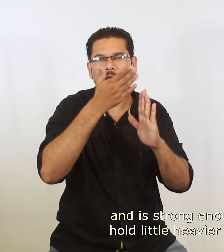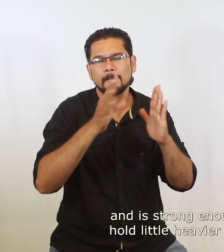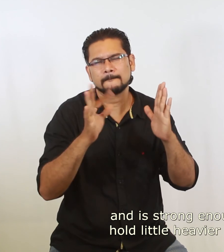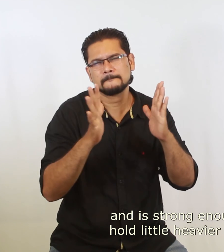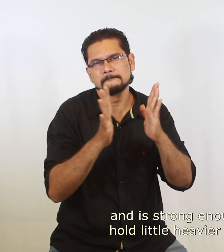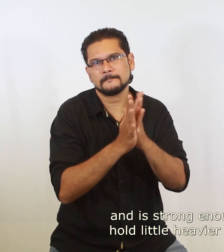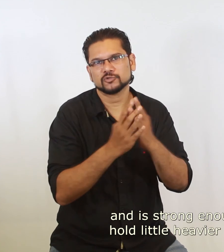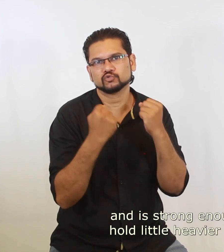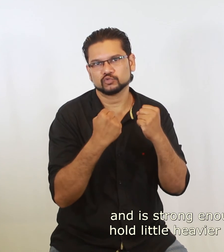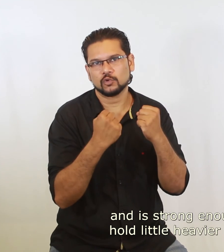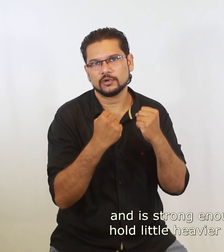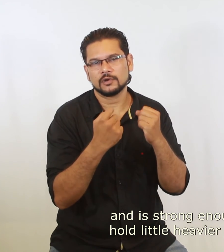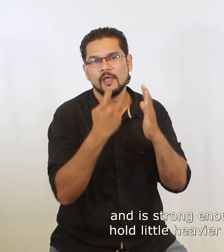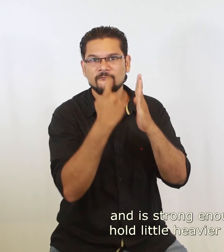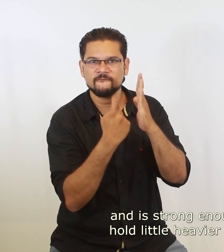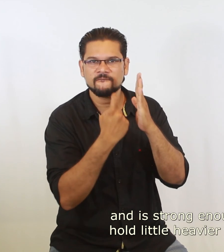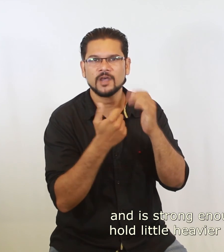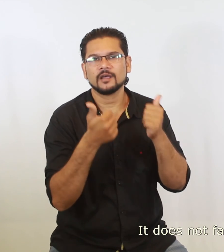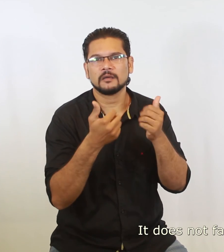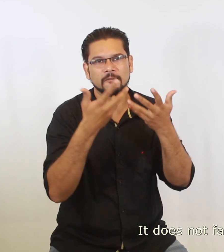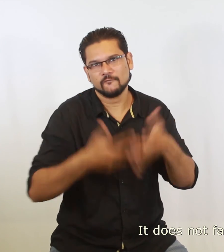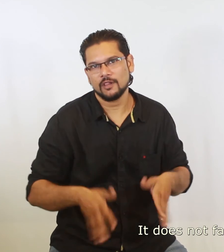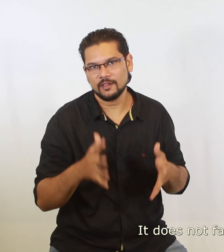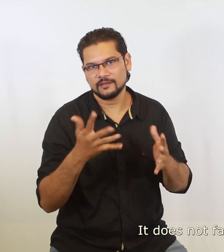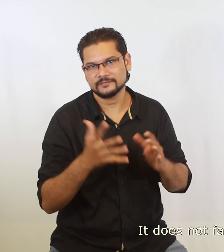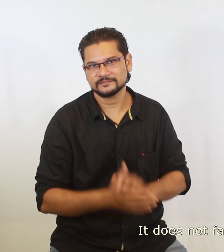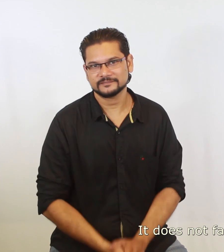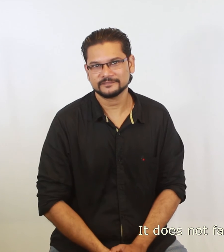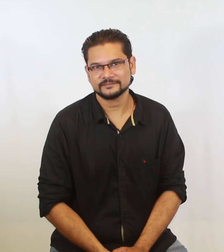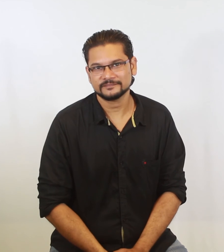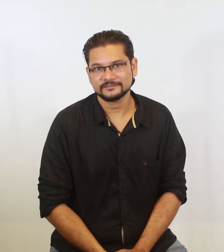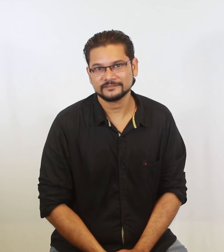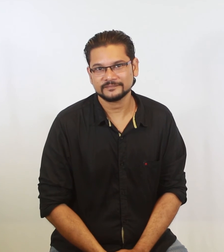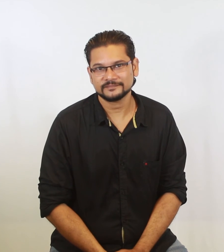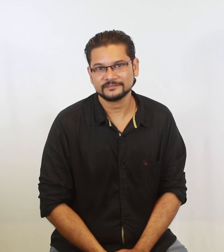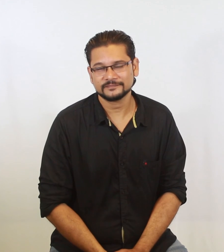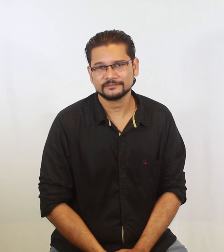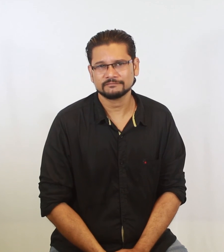tightly and is strong enough to hold little heavier items. It does not fall.